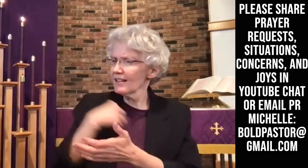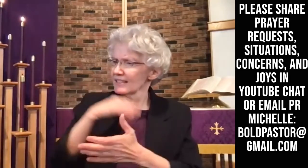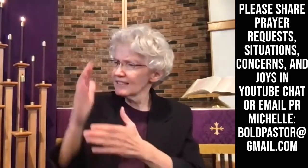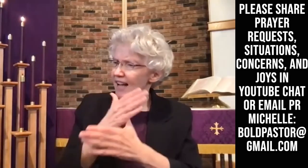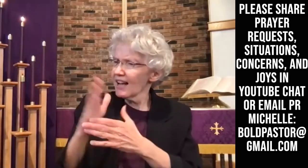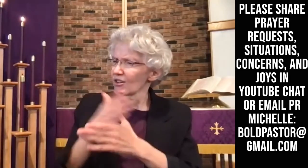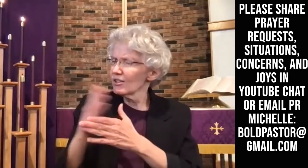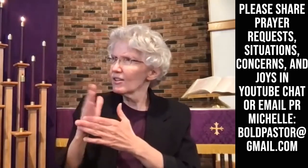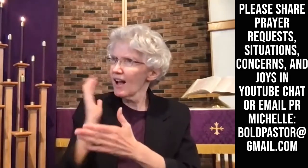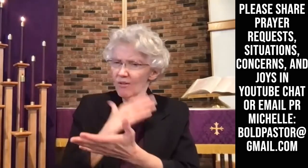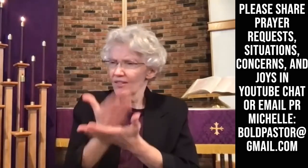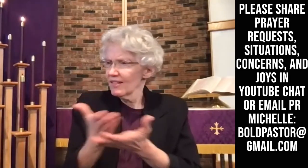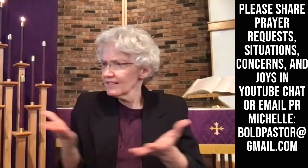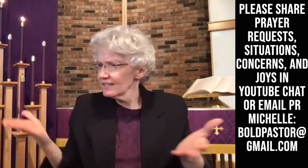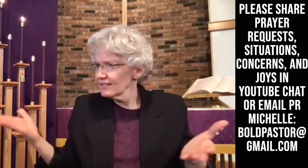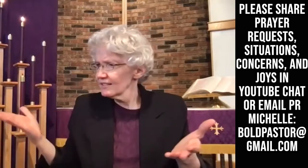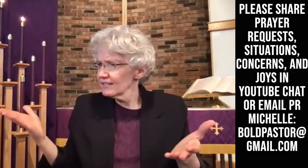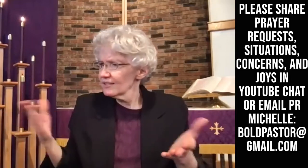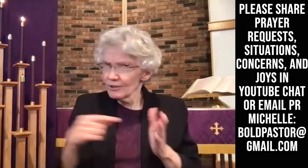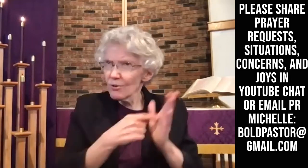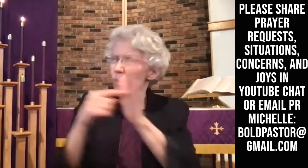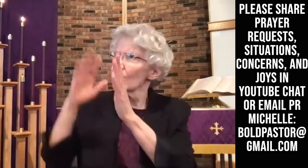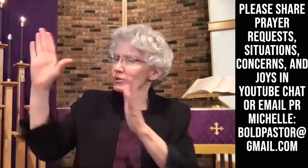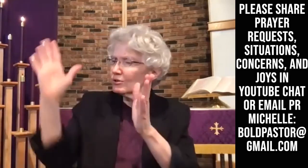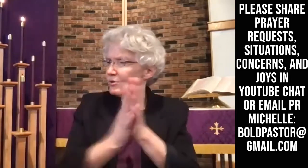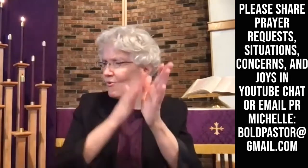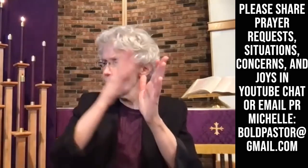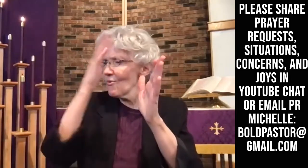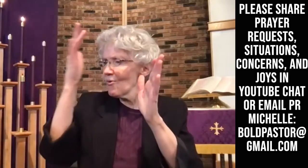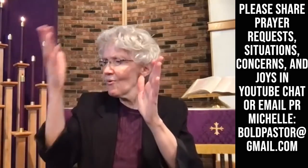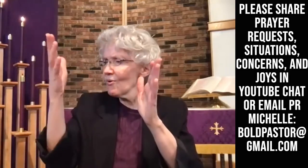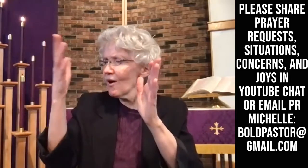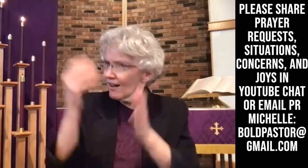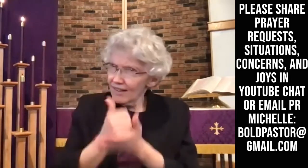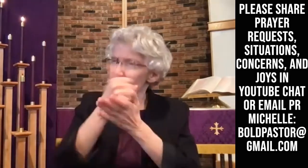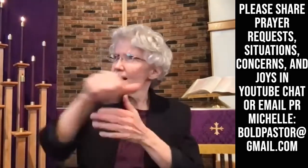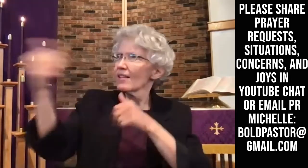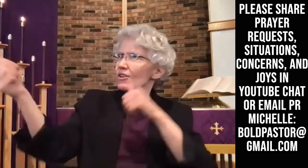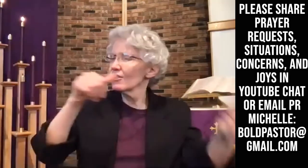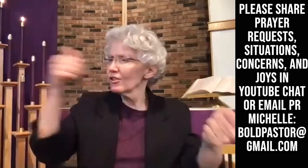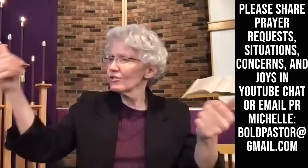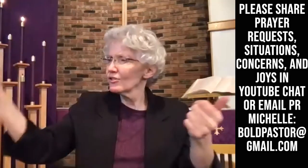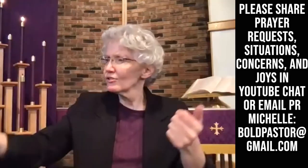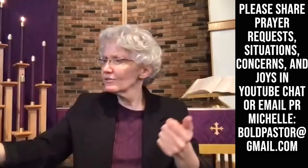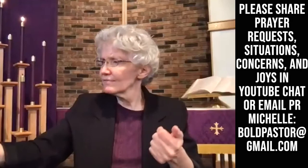Help us share our resources to glorify you and to help others.